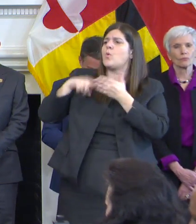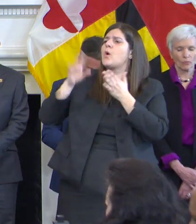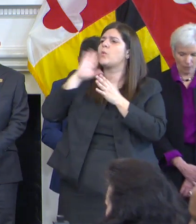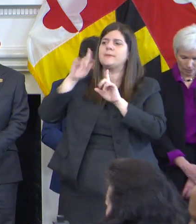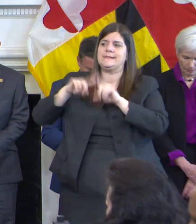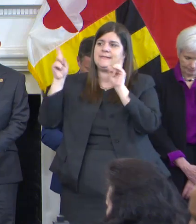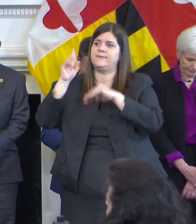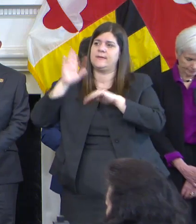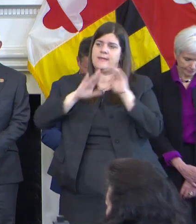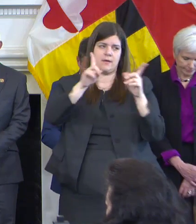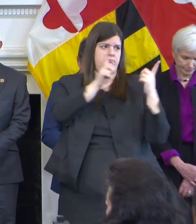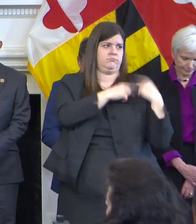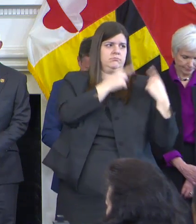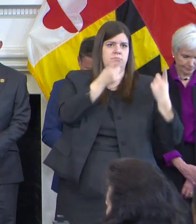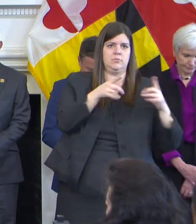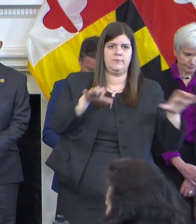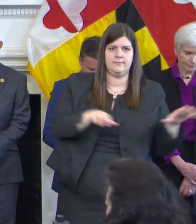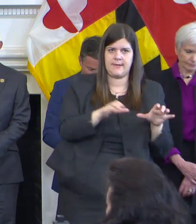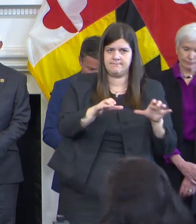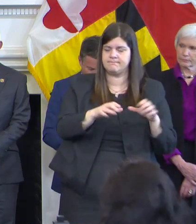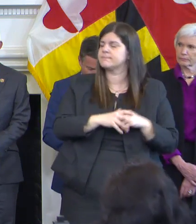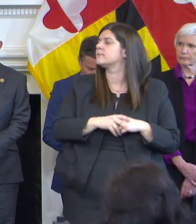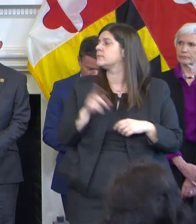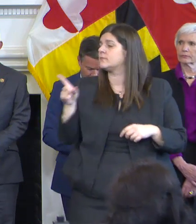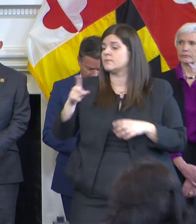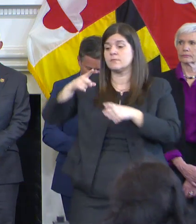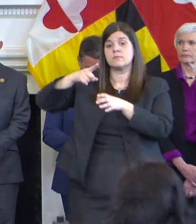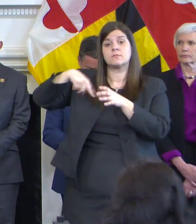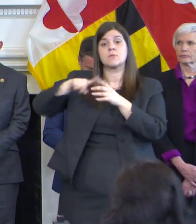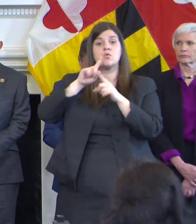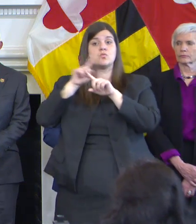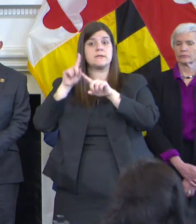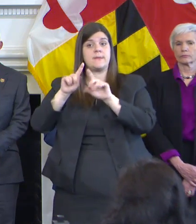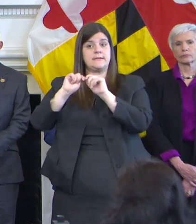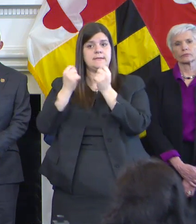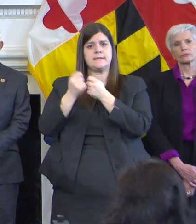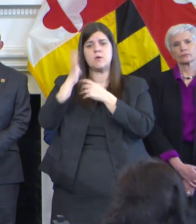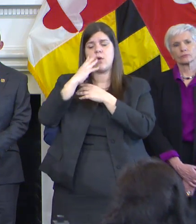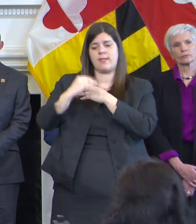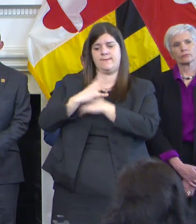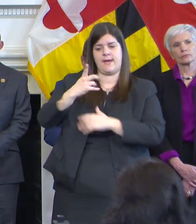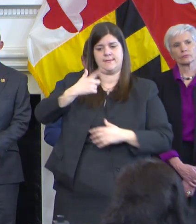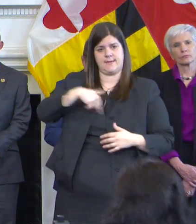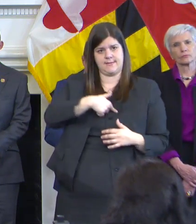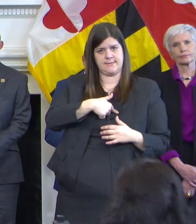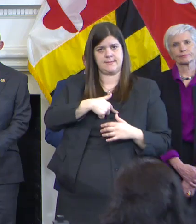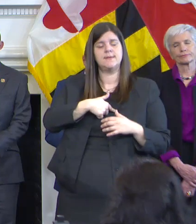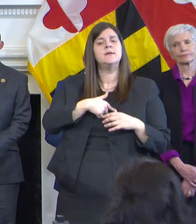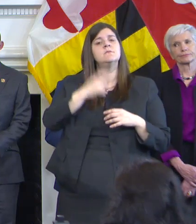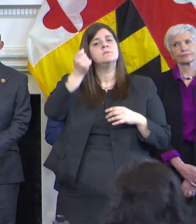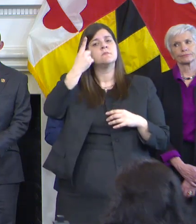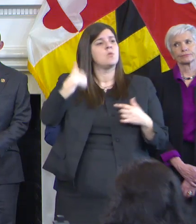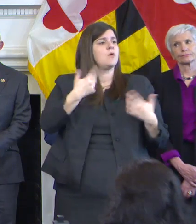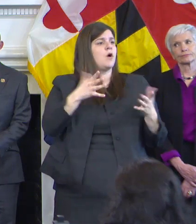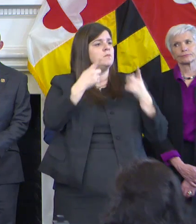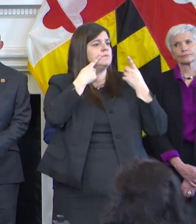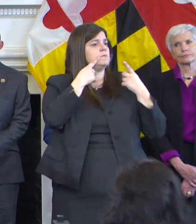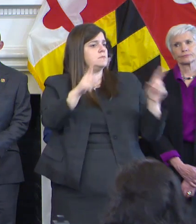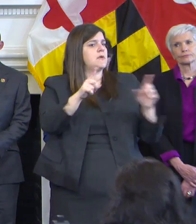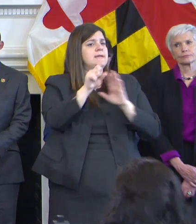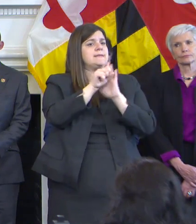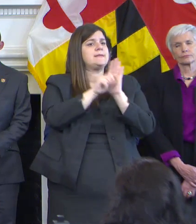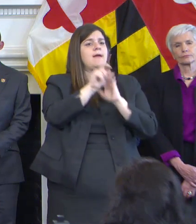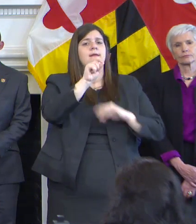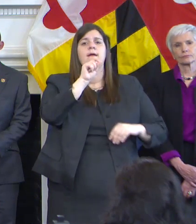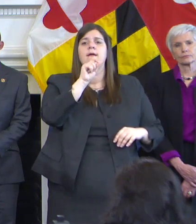has previously done in the last week? Well, they're going to be advising us and our team. So we already have declared a state of emergency. We already have a